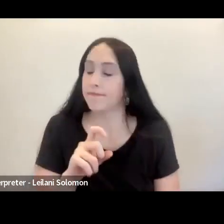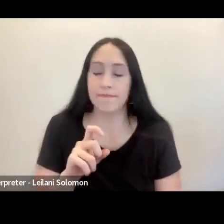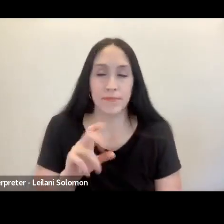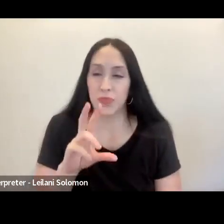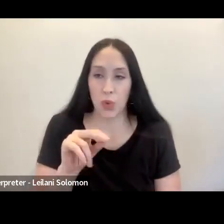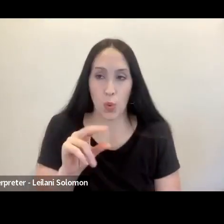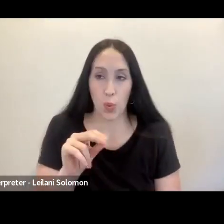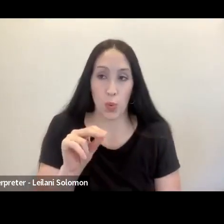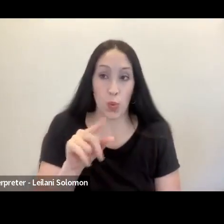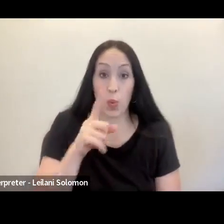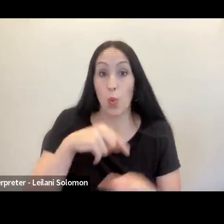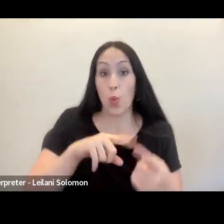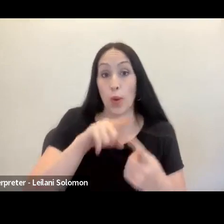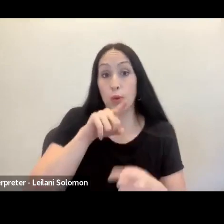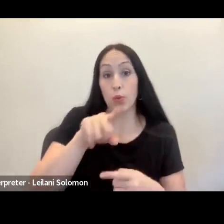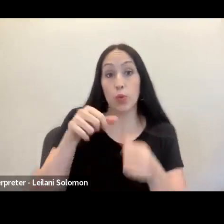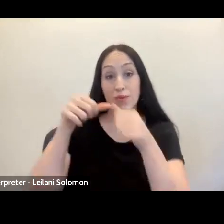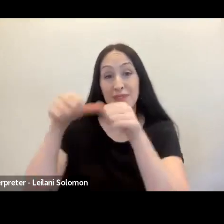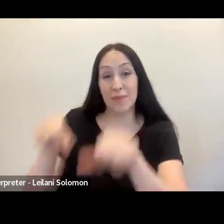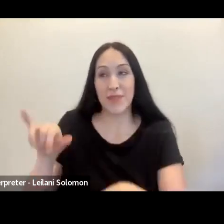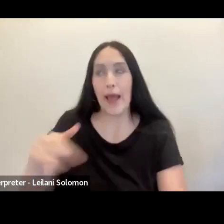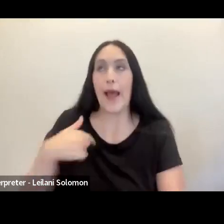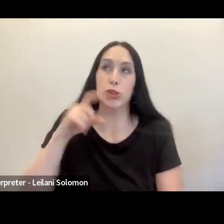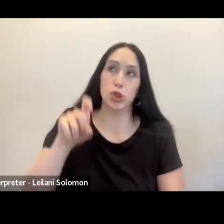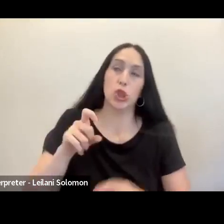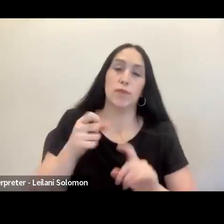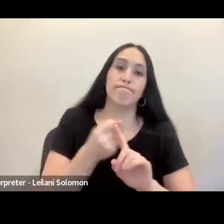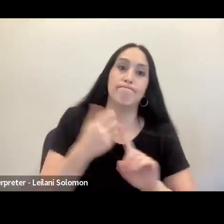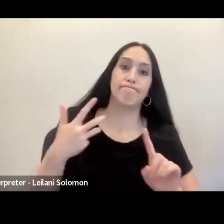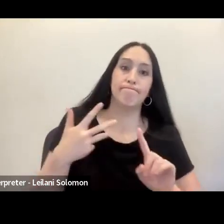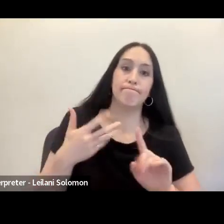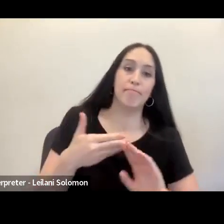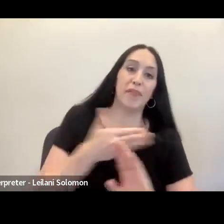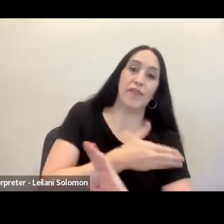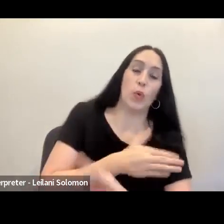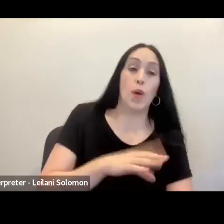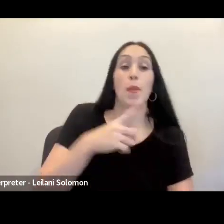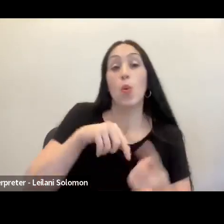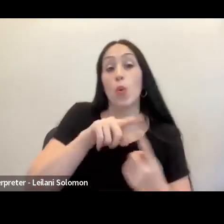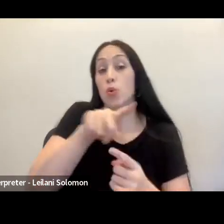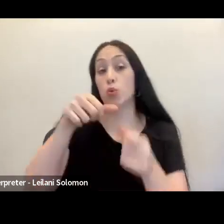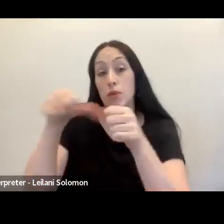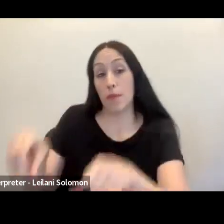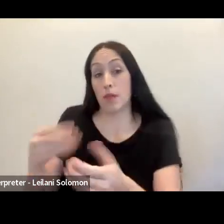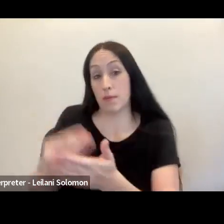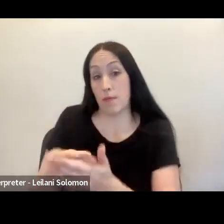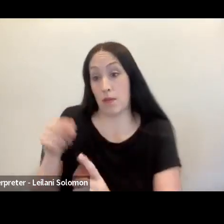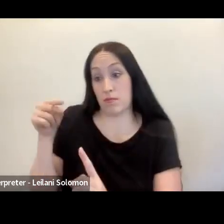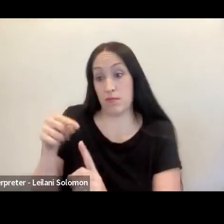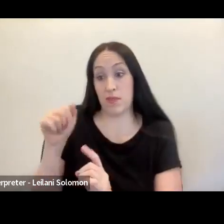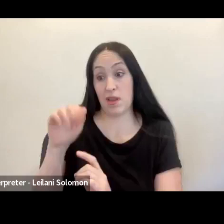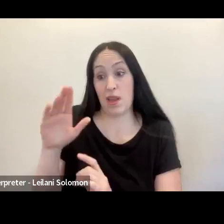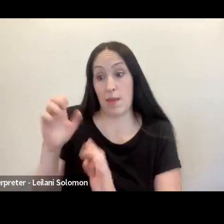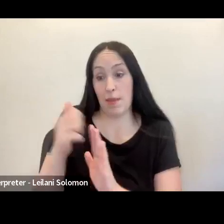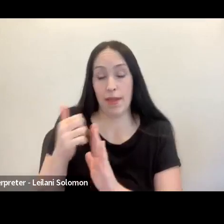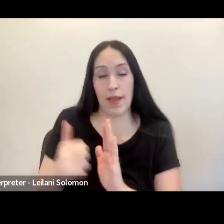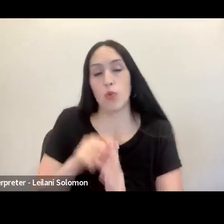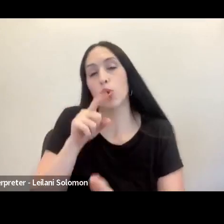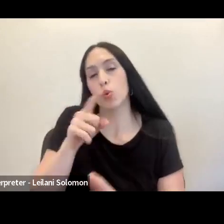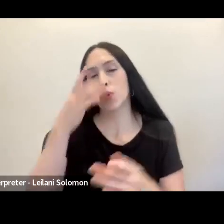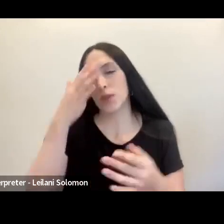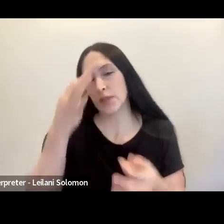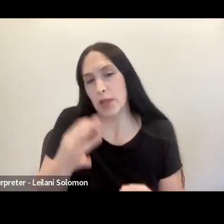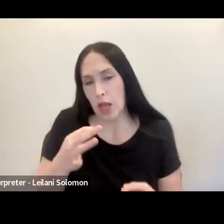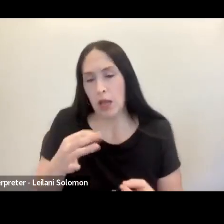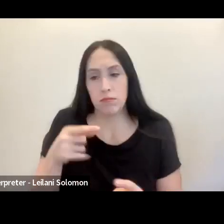contribution, and this is the thing I should have highlighted, when you make a contribution to the Able account, you get to pick and choose. Is it a